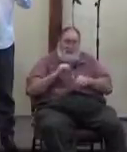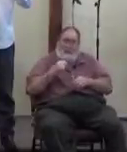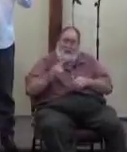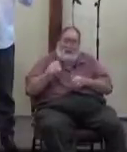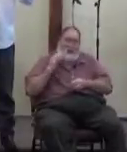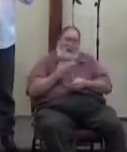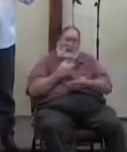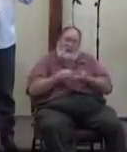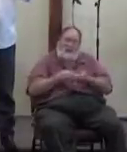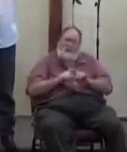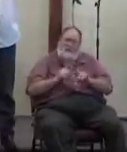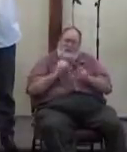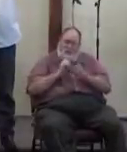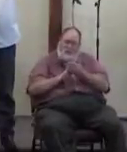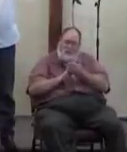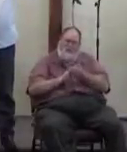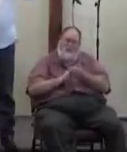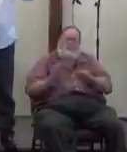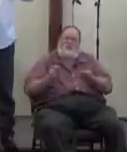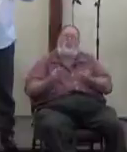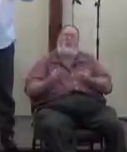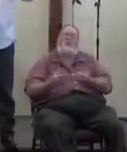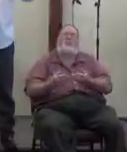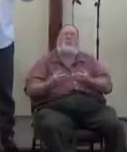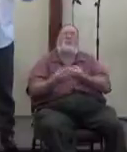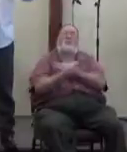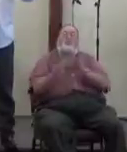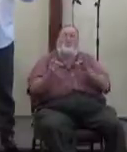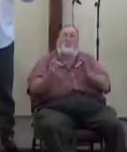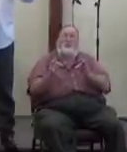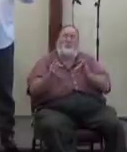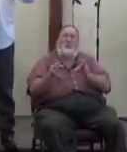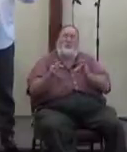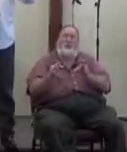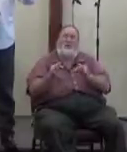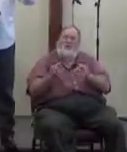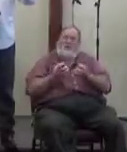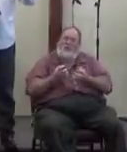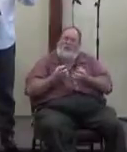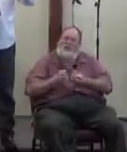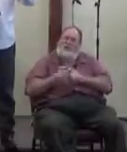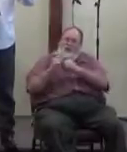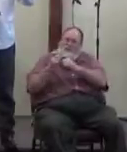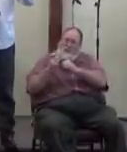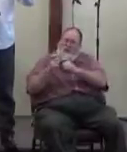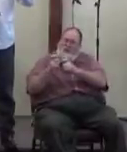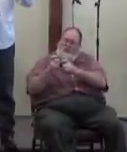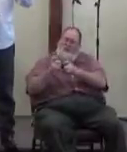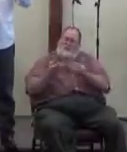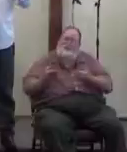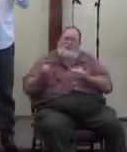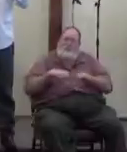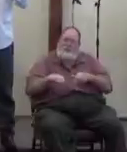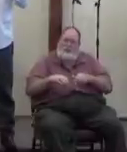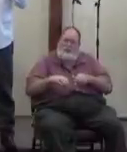freewill offerings are what we do over and above the tithe. And that doesn't necessarily mean money. It can